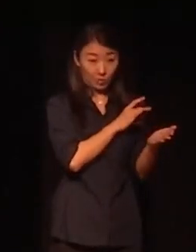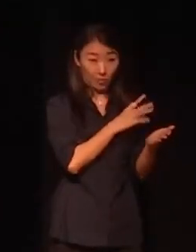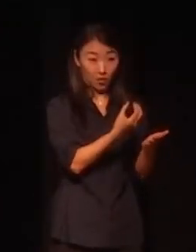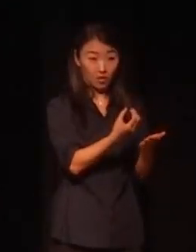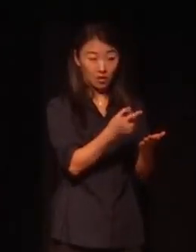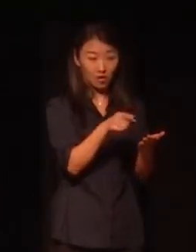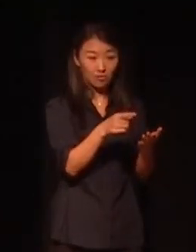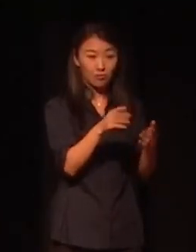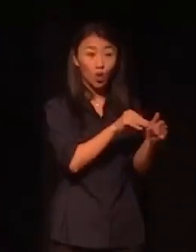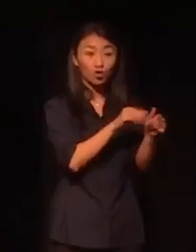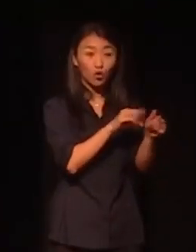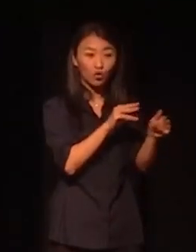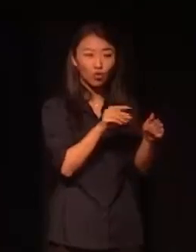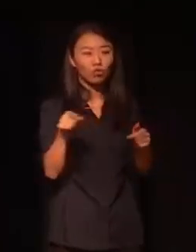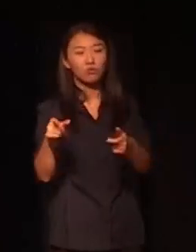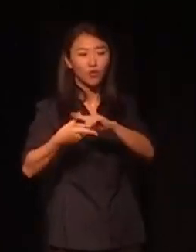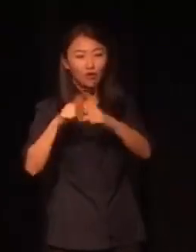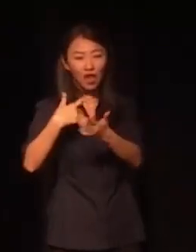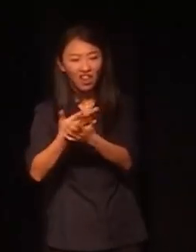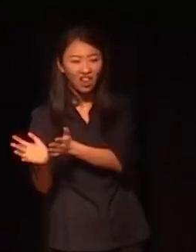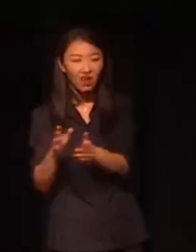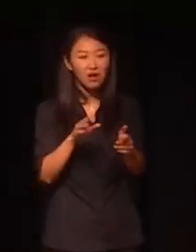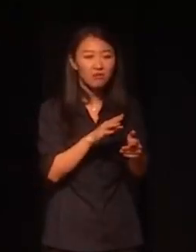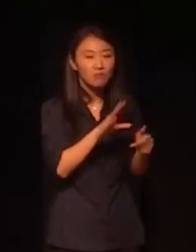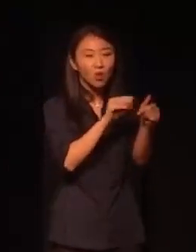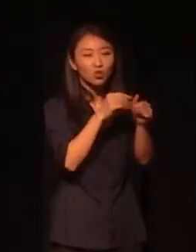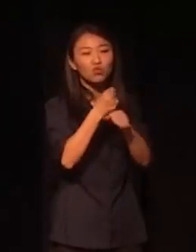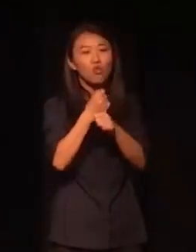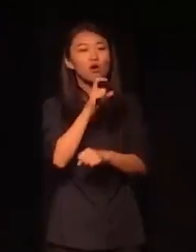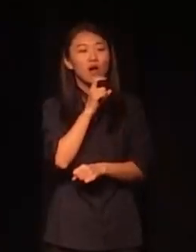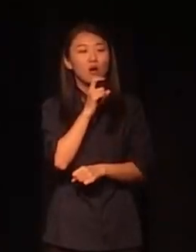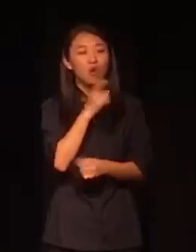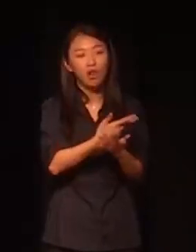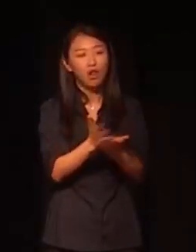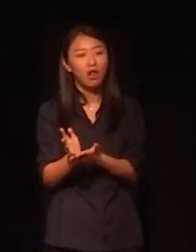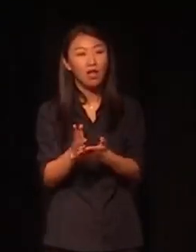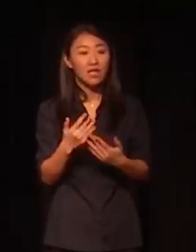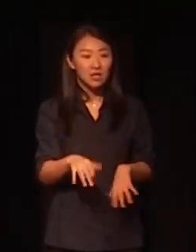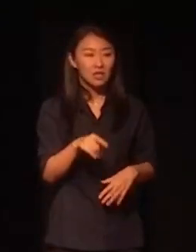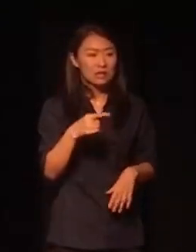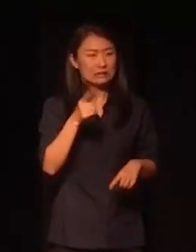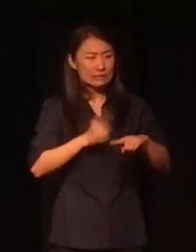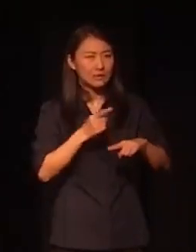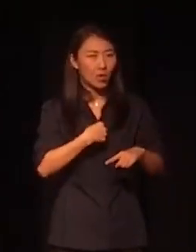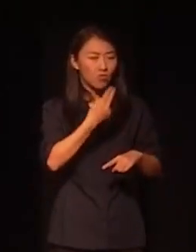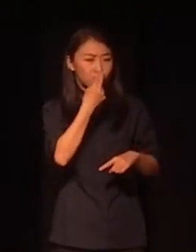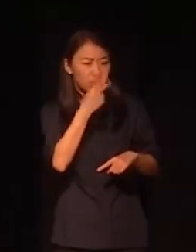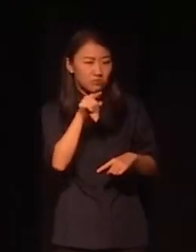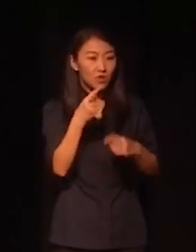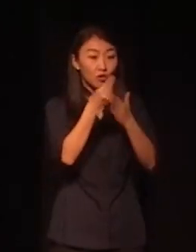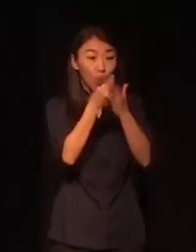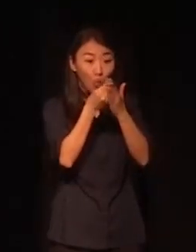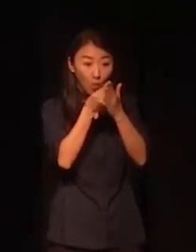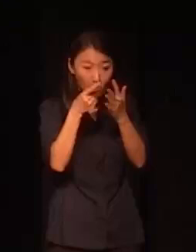models produced by different methods. I think image recognition can be widely applied to food